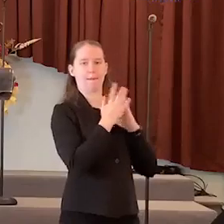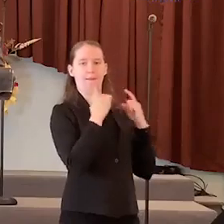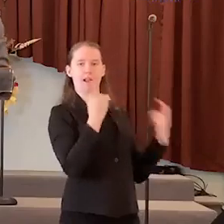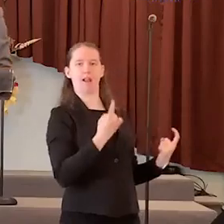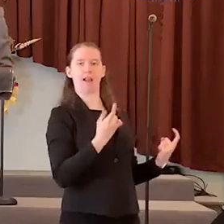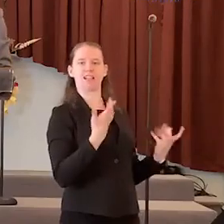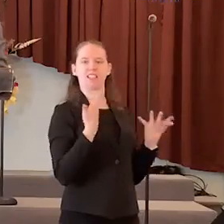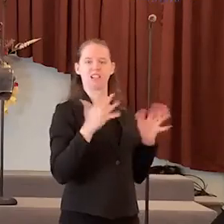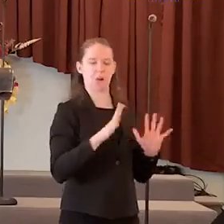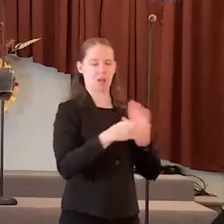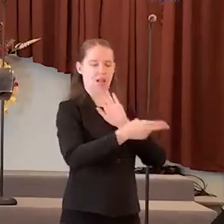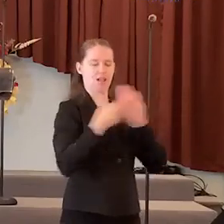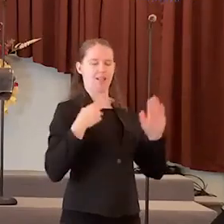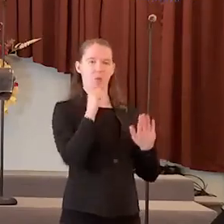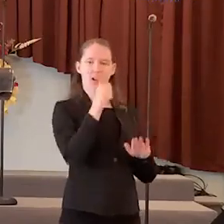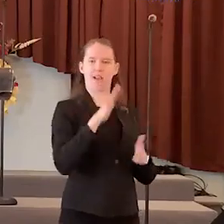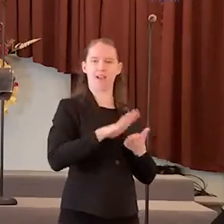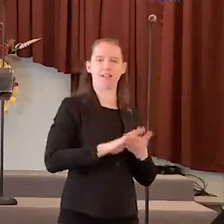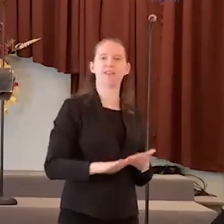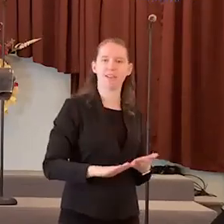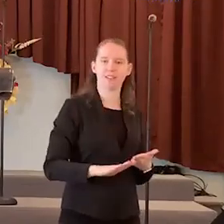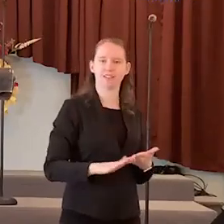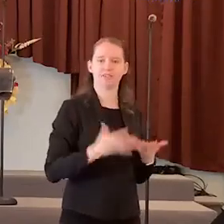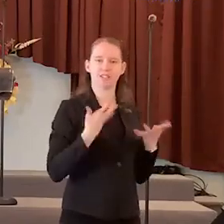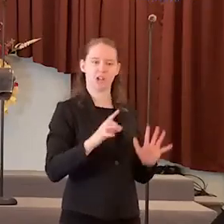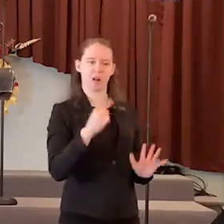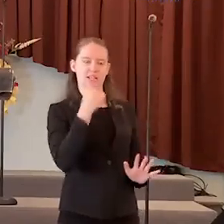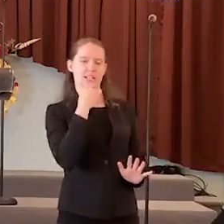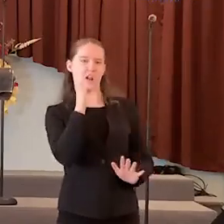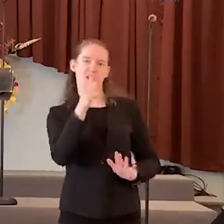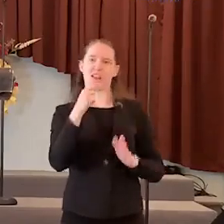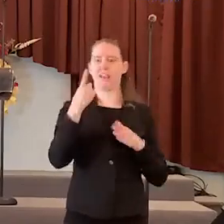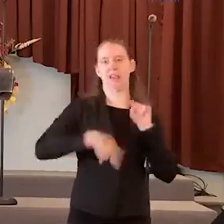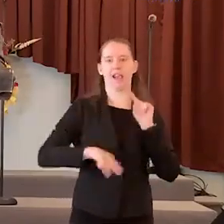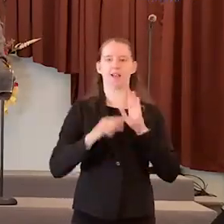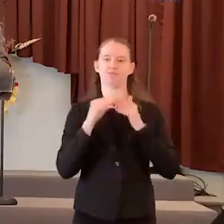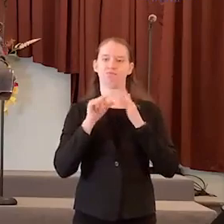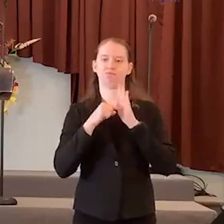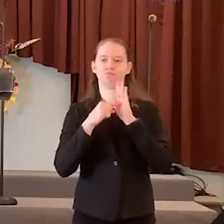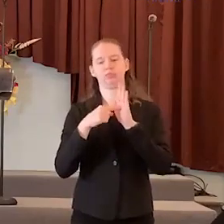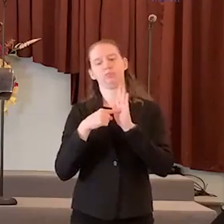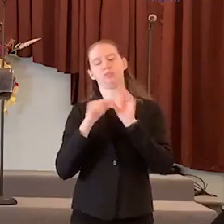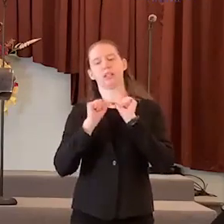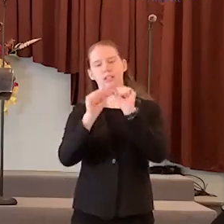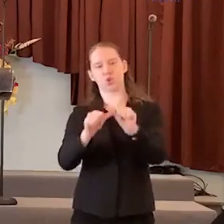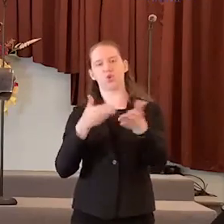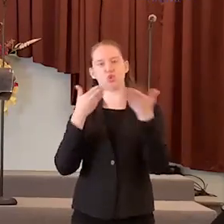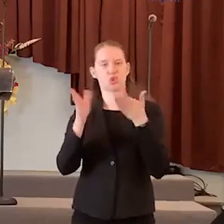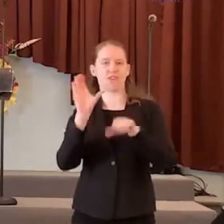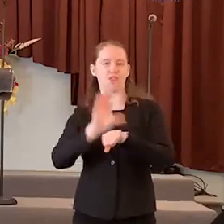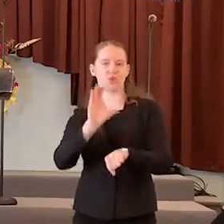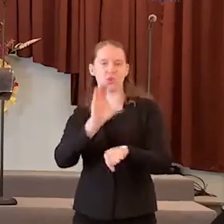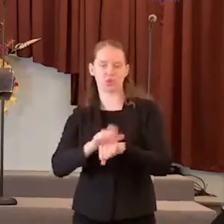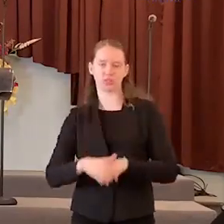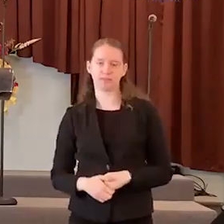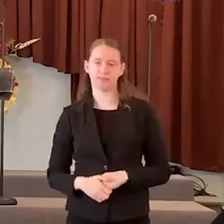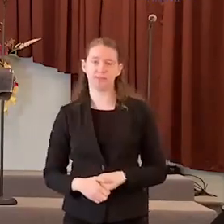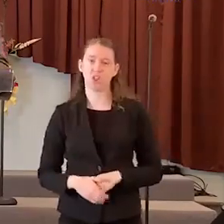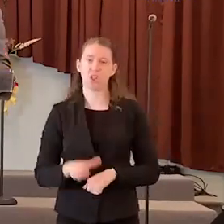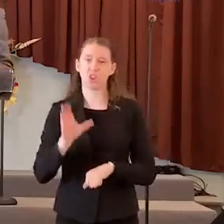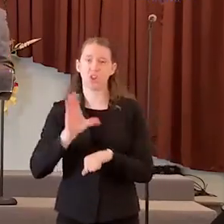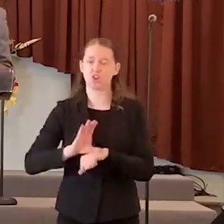be deemed unclean, unfit to minister or serve in the temple. The church is so